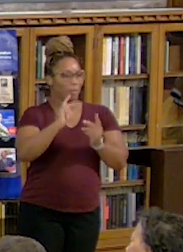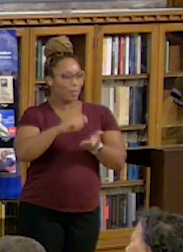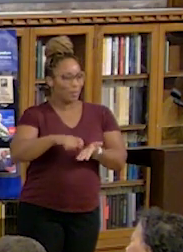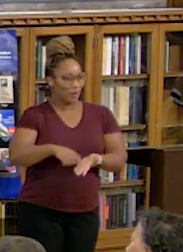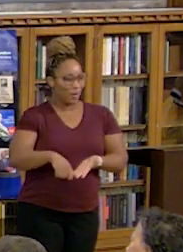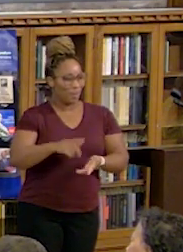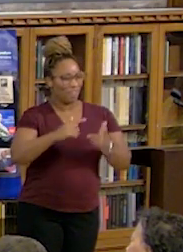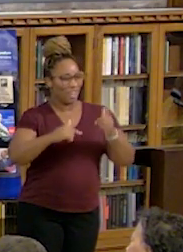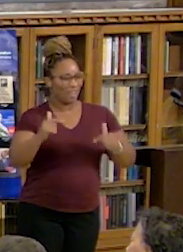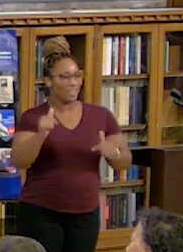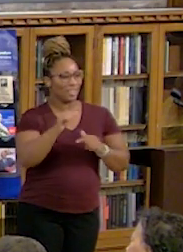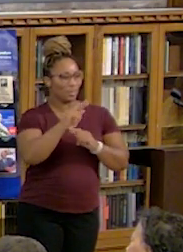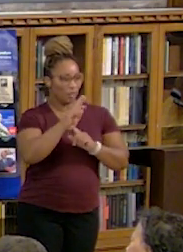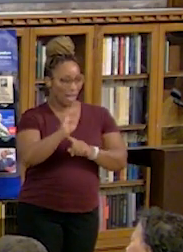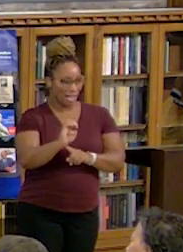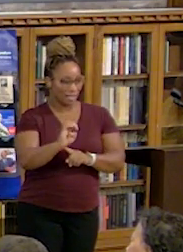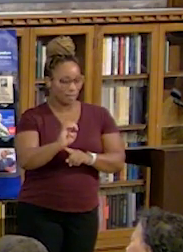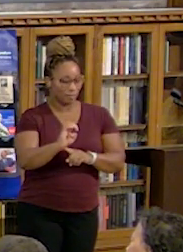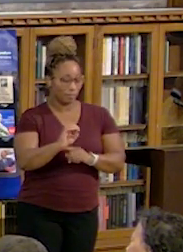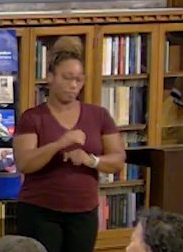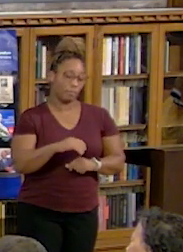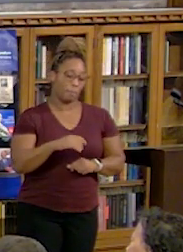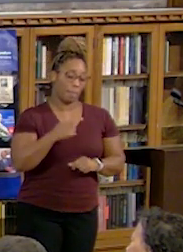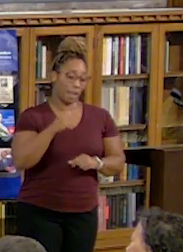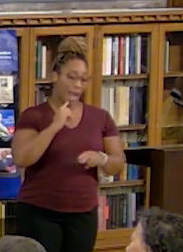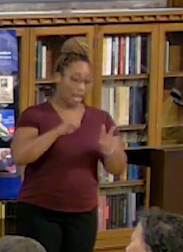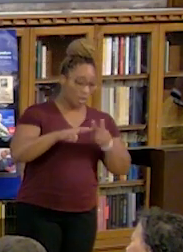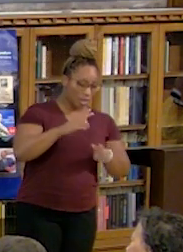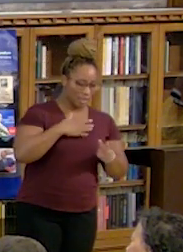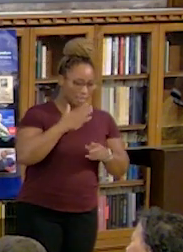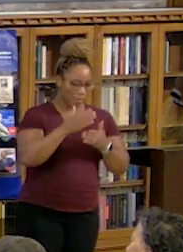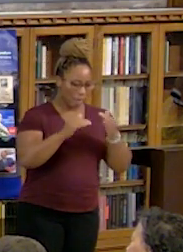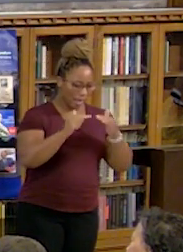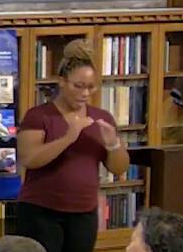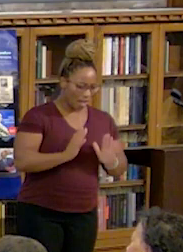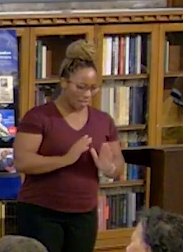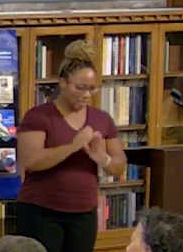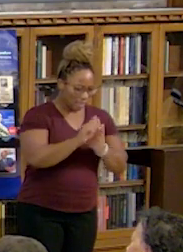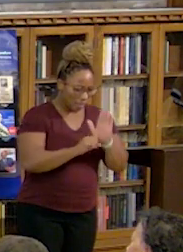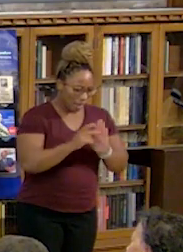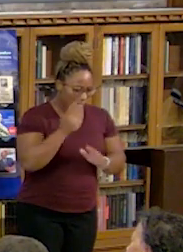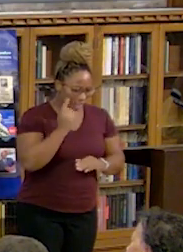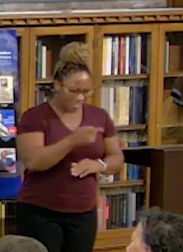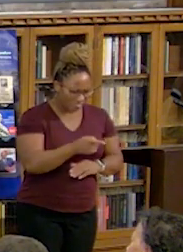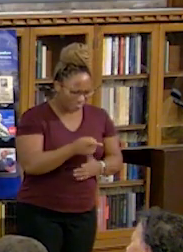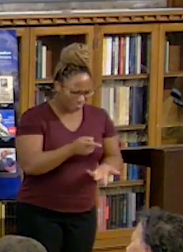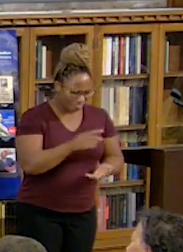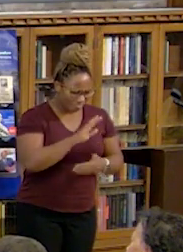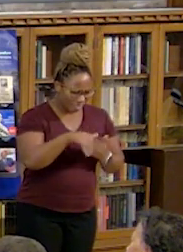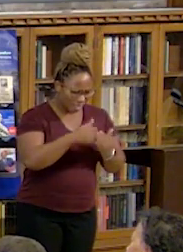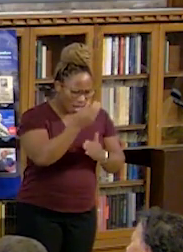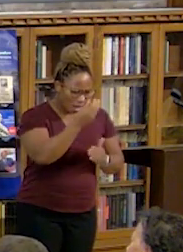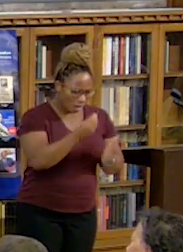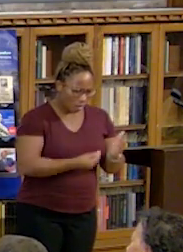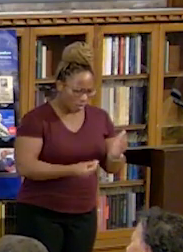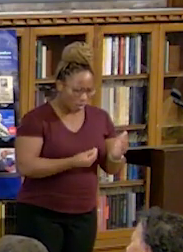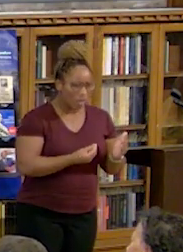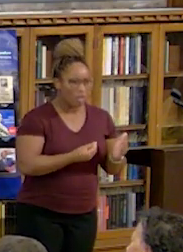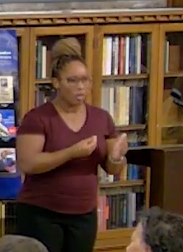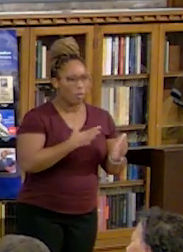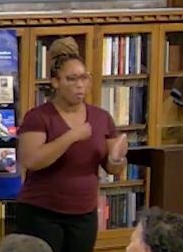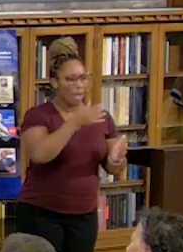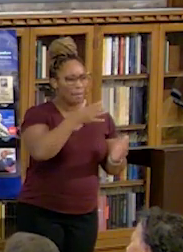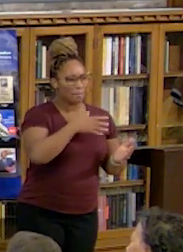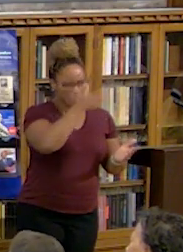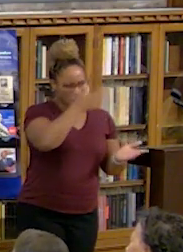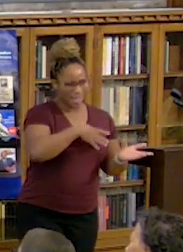authors of various races um I I look at some of my colleagues syi and if I see that you know I'm like this is all white men you know I